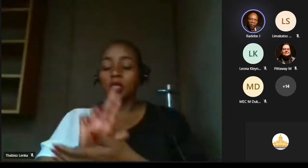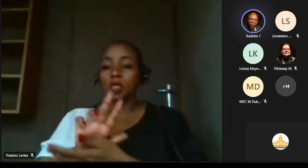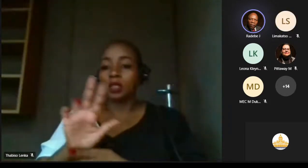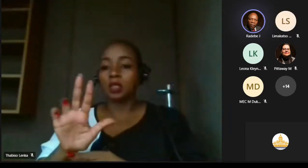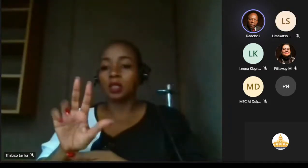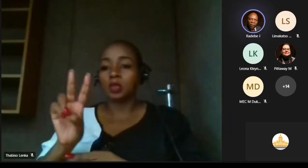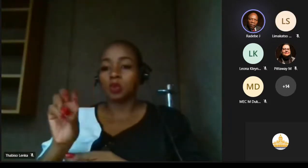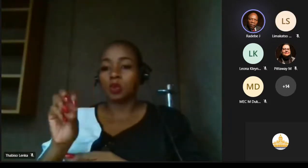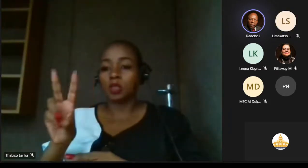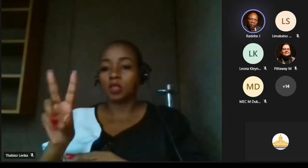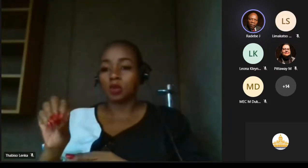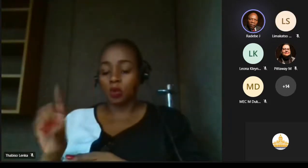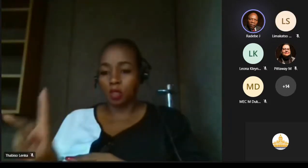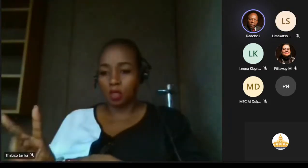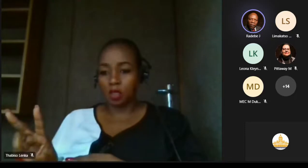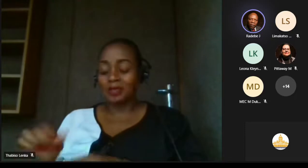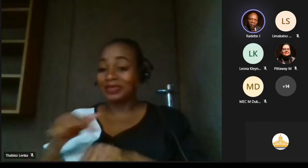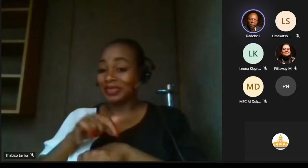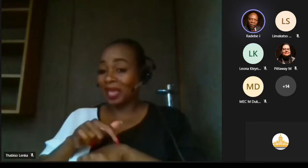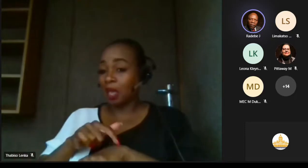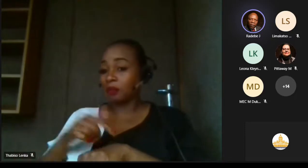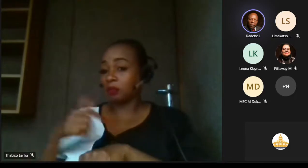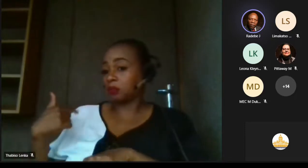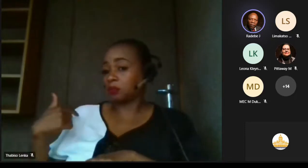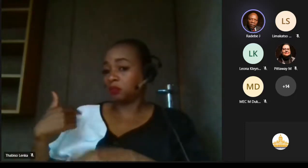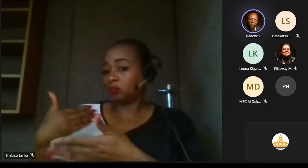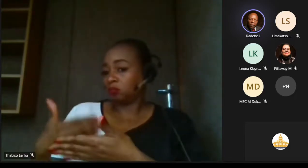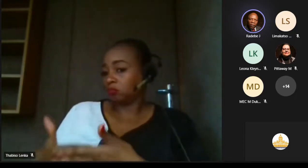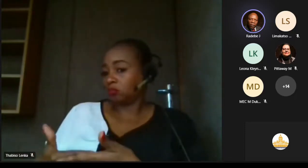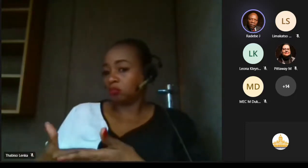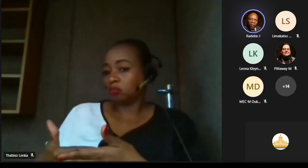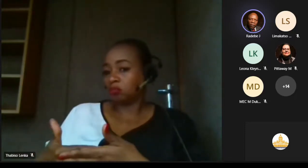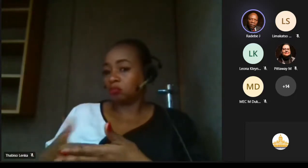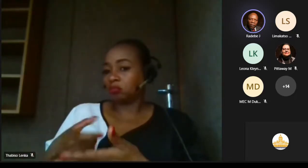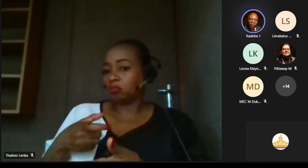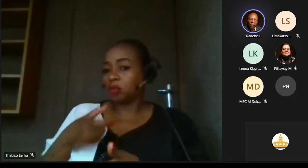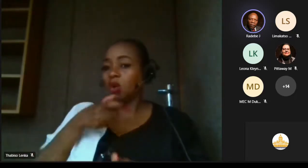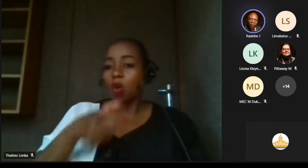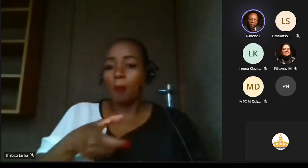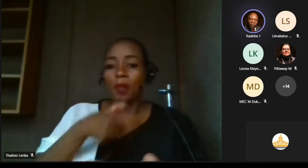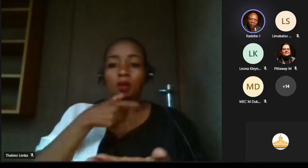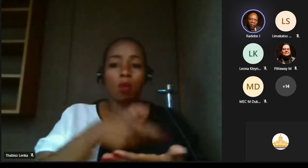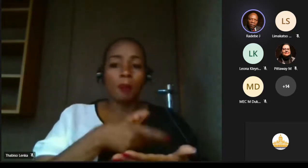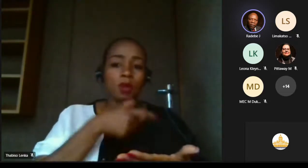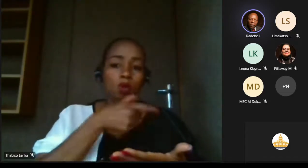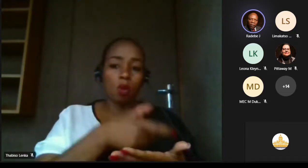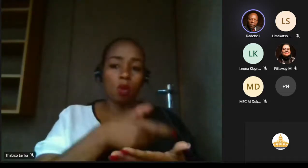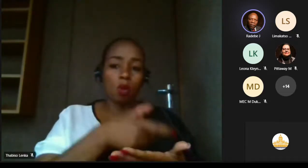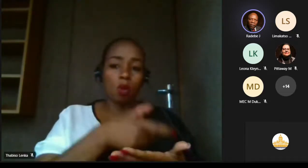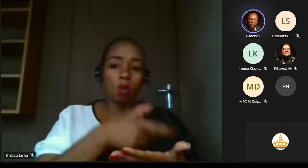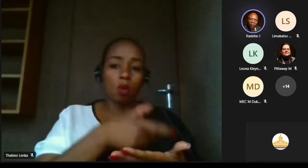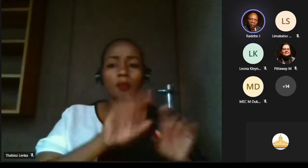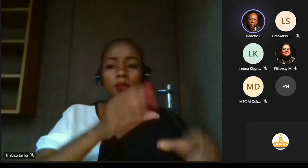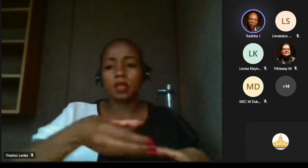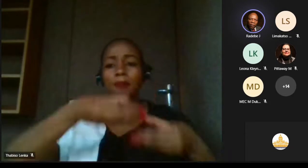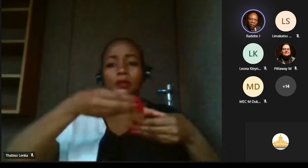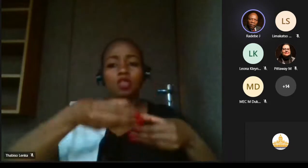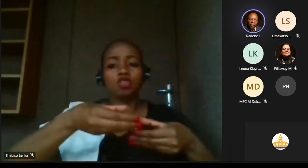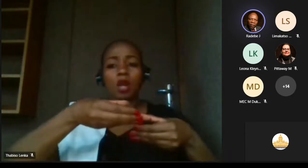during the hearing, there were several inputs made. We've also received written submissions from the